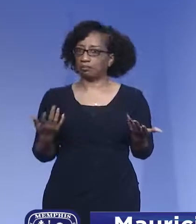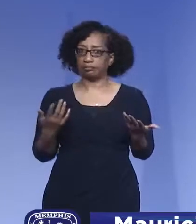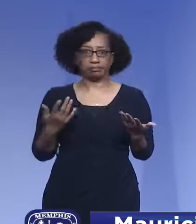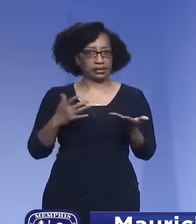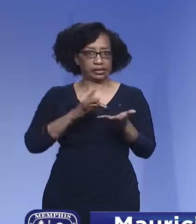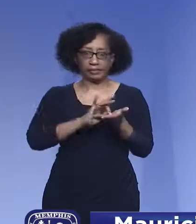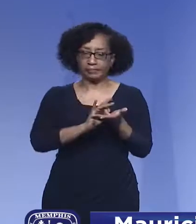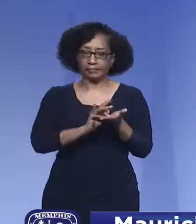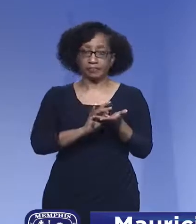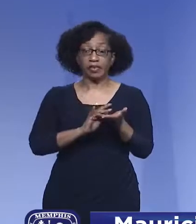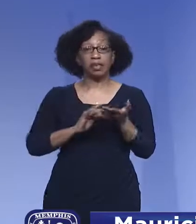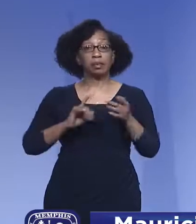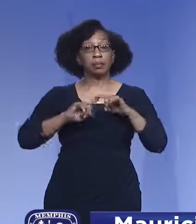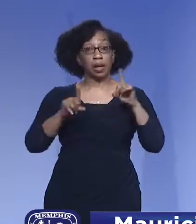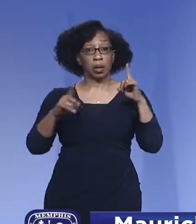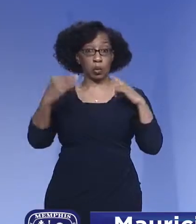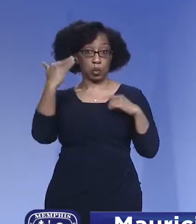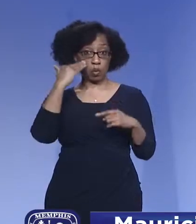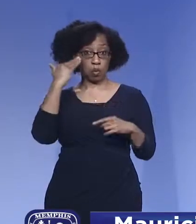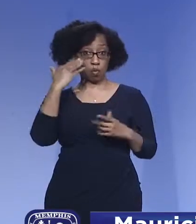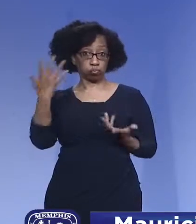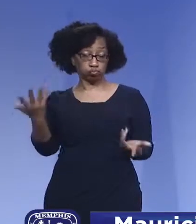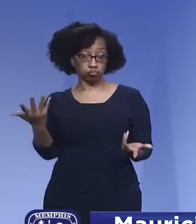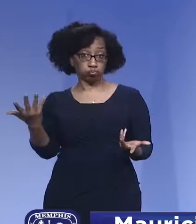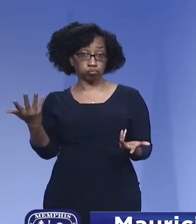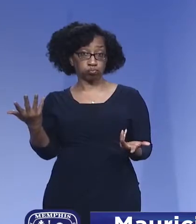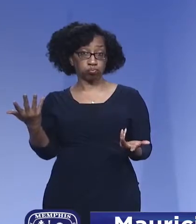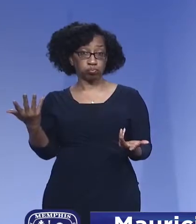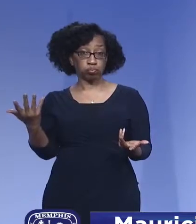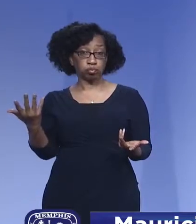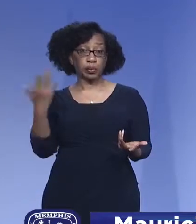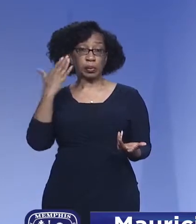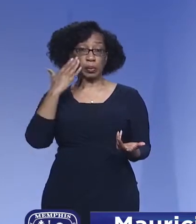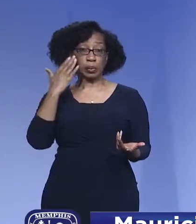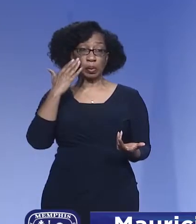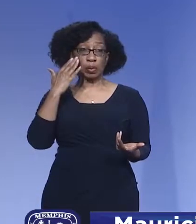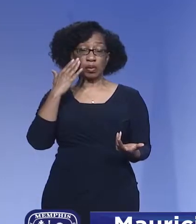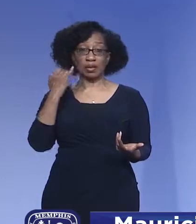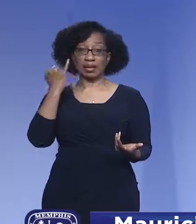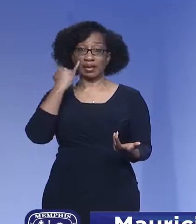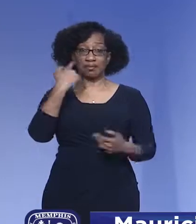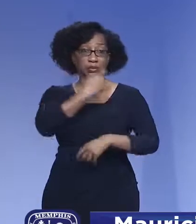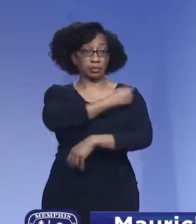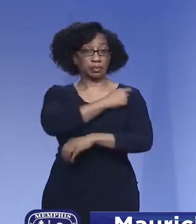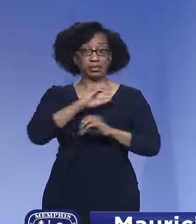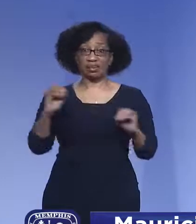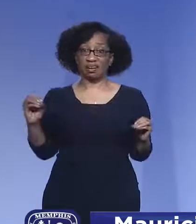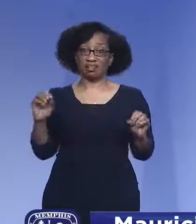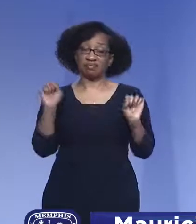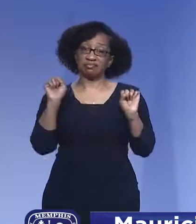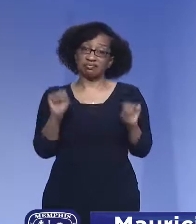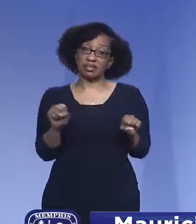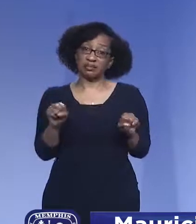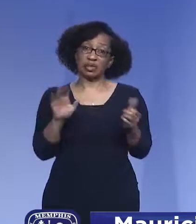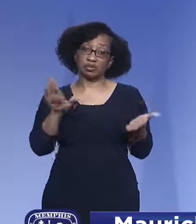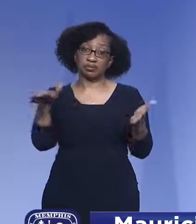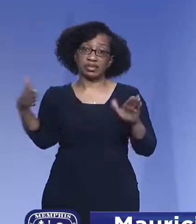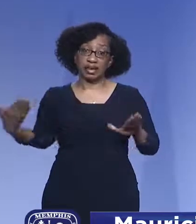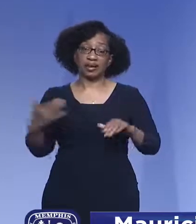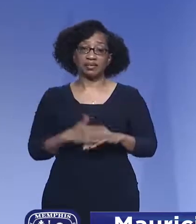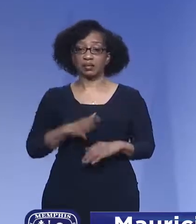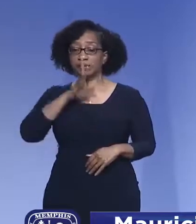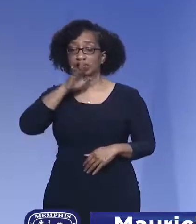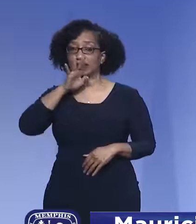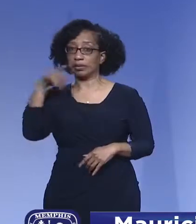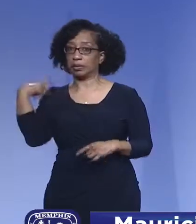vacuna. What we do know is that the alternative is fatal. Lo que sí sabemos es que no hacer nada al respecto es fatal y